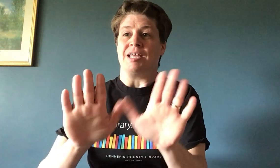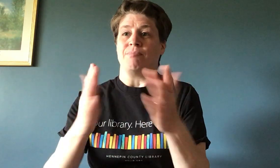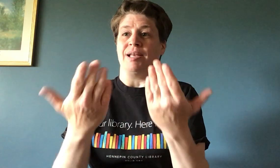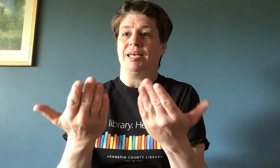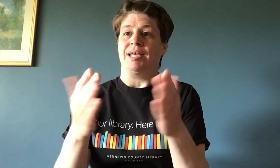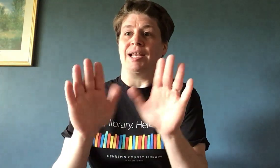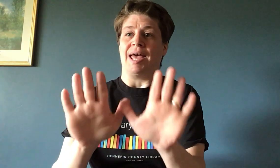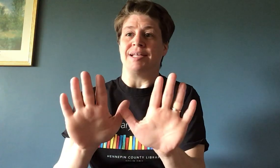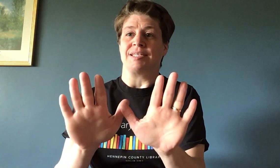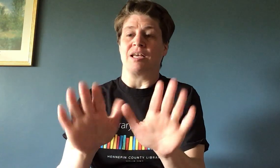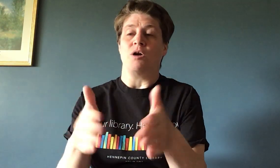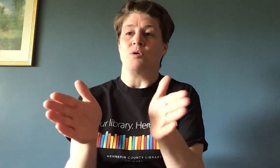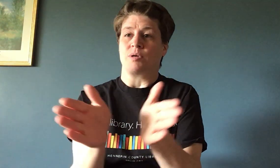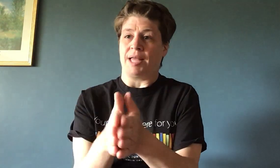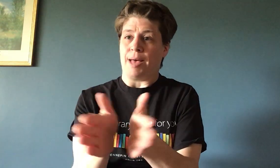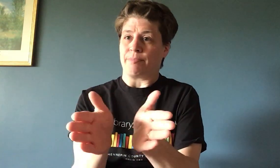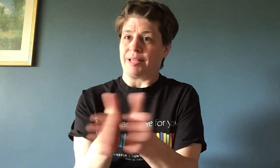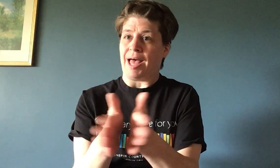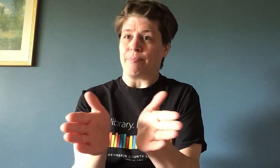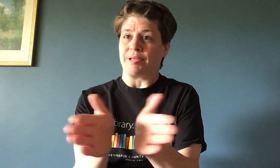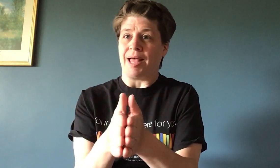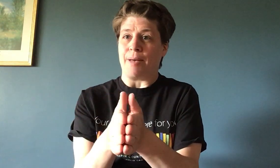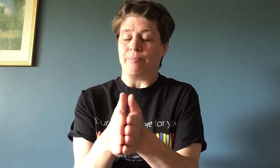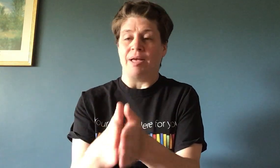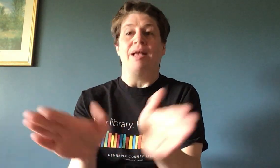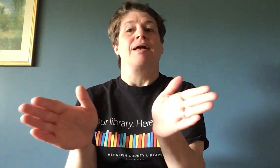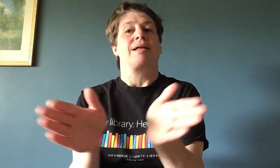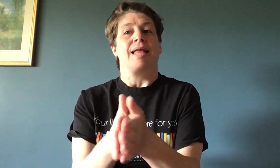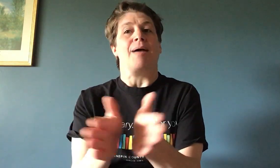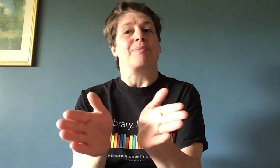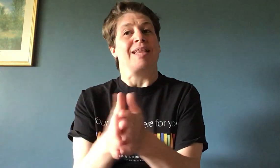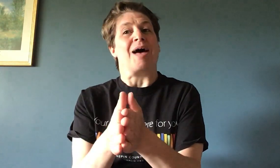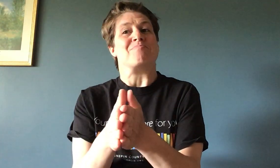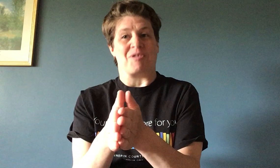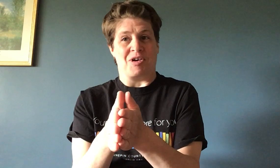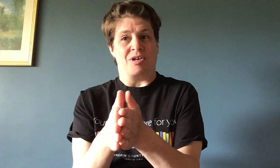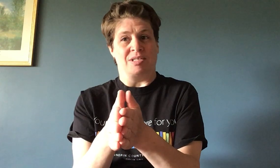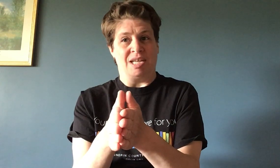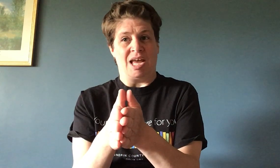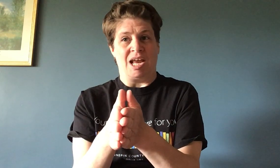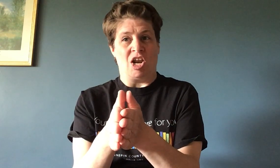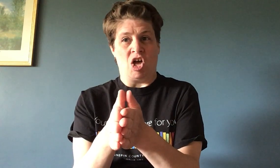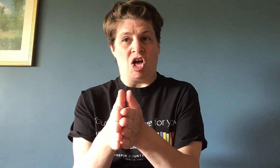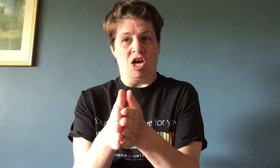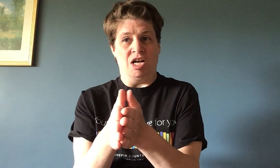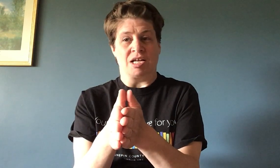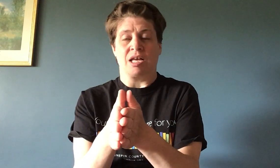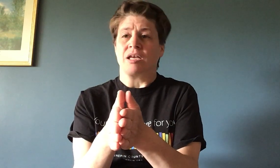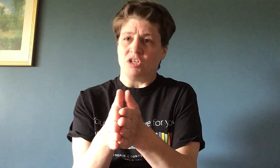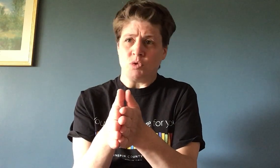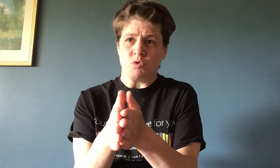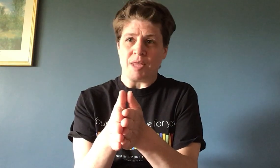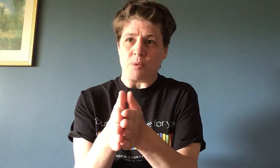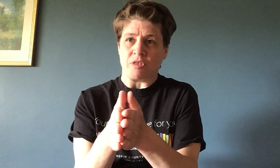my little hands and go clap, clap, clap, clap, clap all day long. Can you do that with